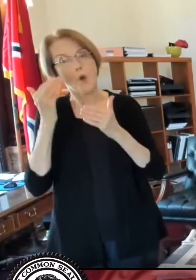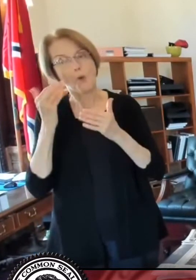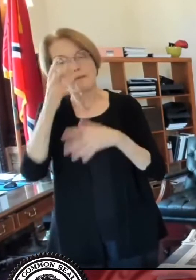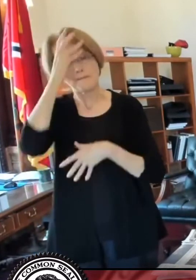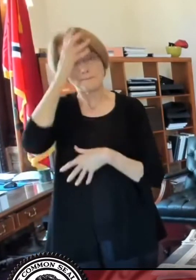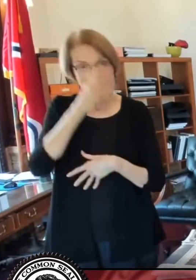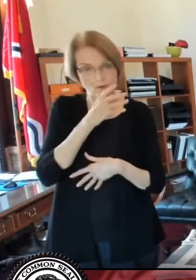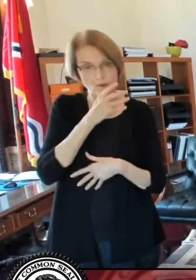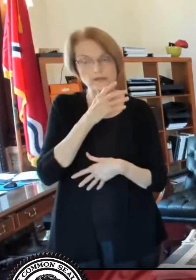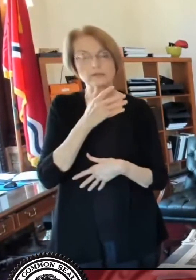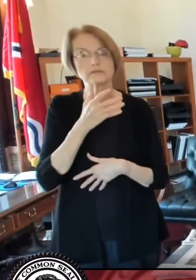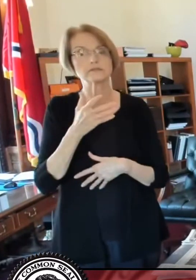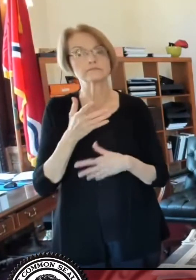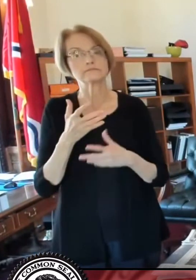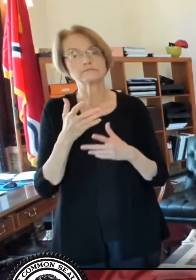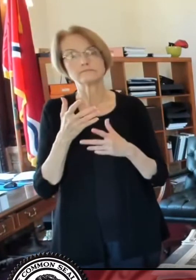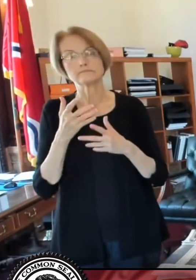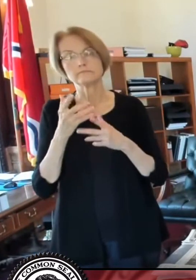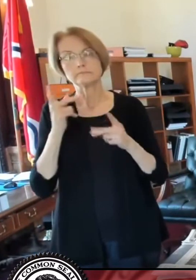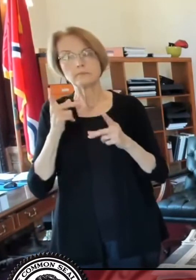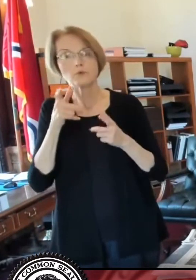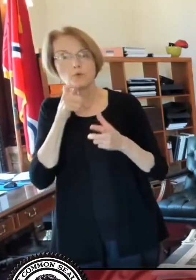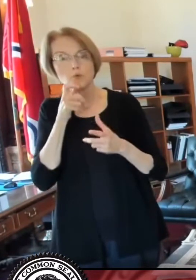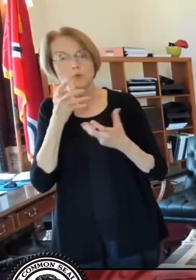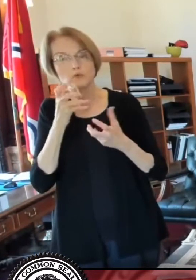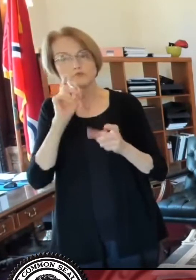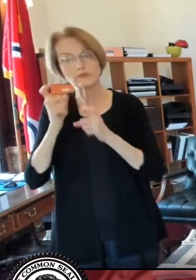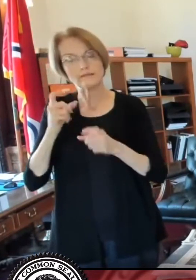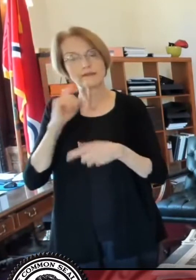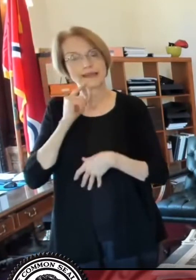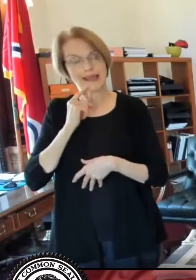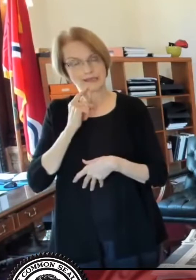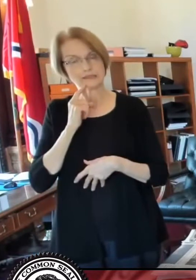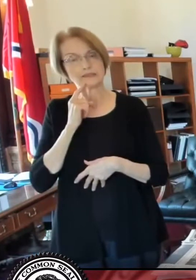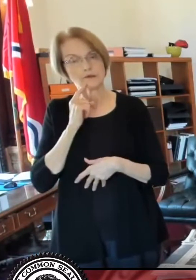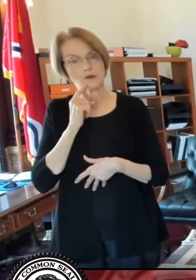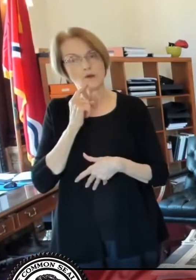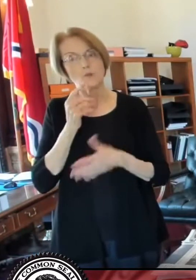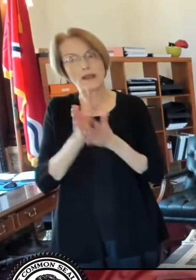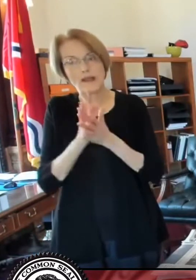that might want to be giving out candy to really